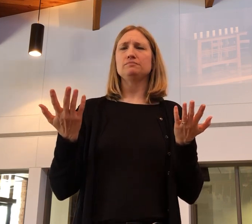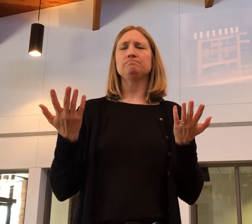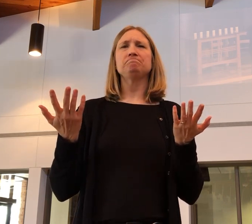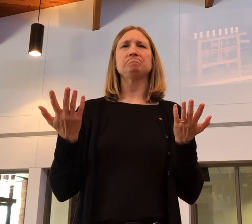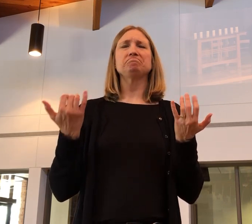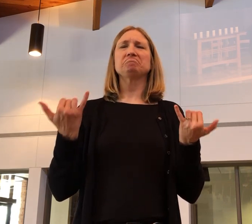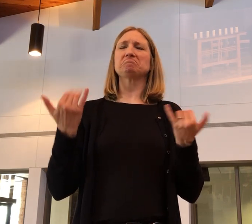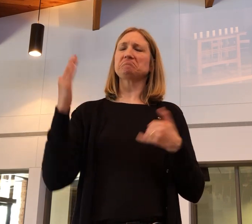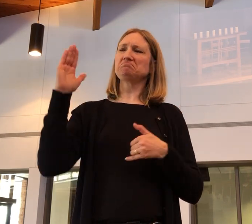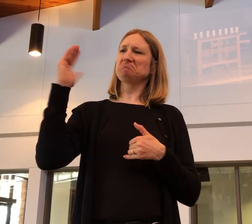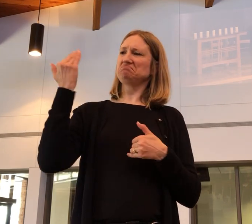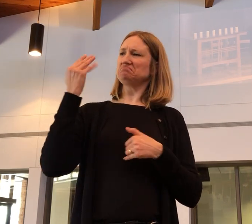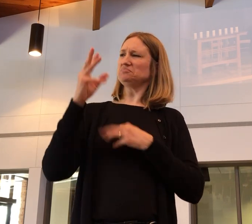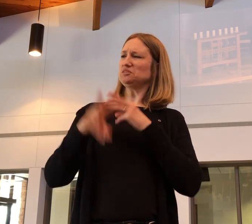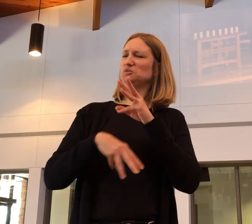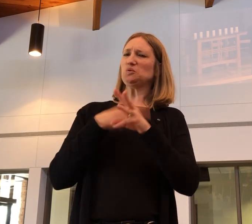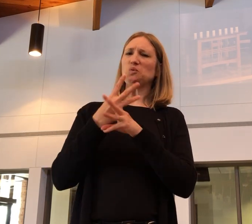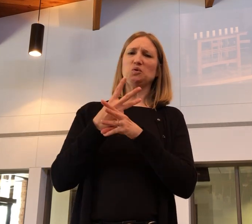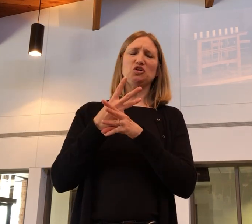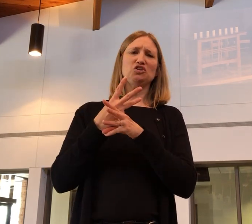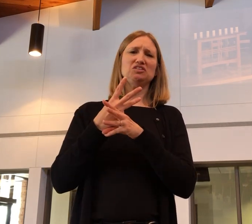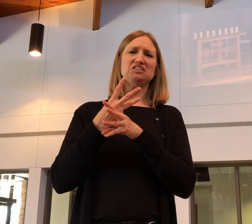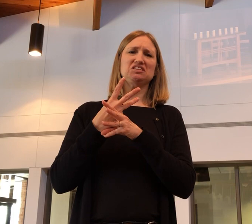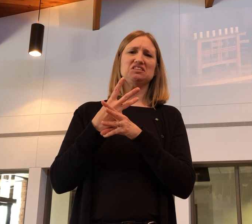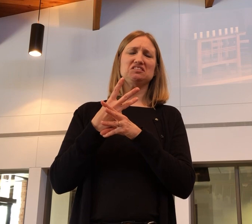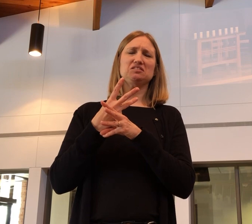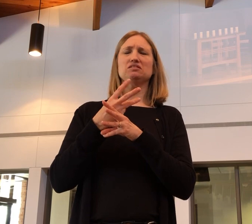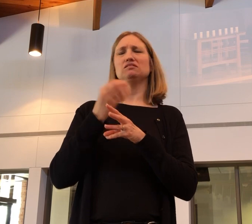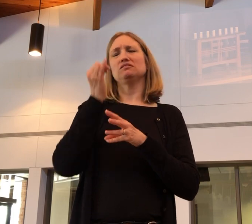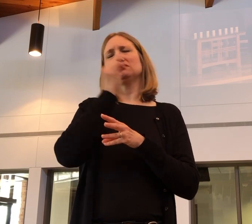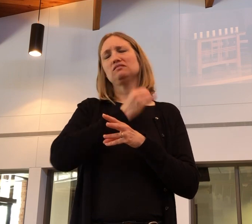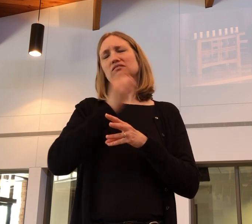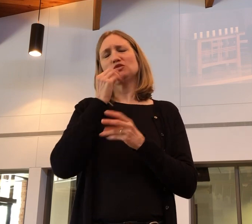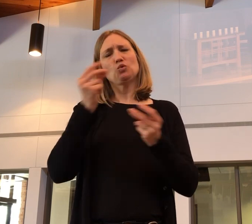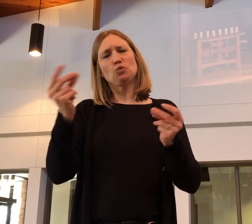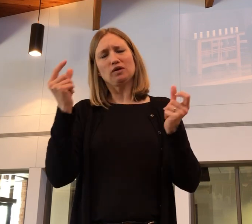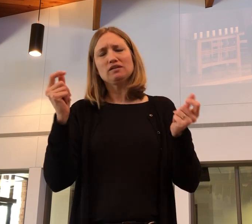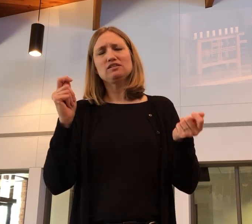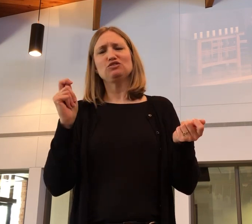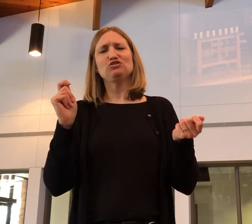the world as we know it has changed so quickly.